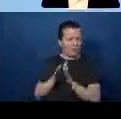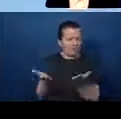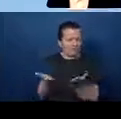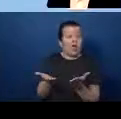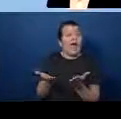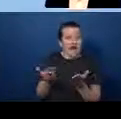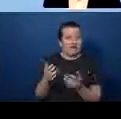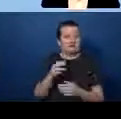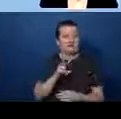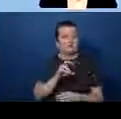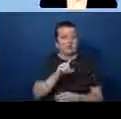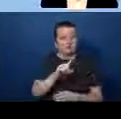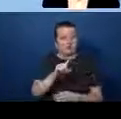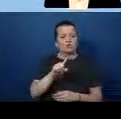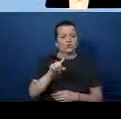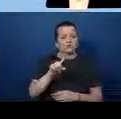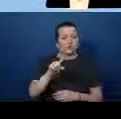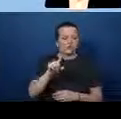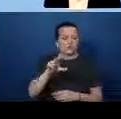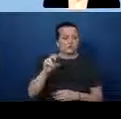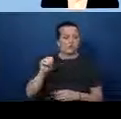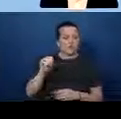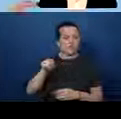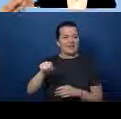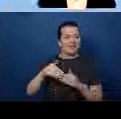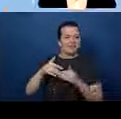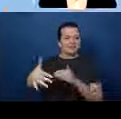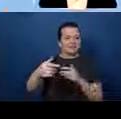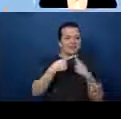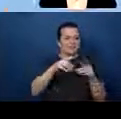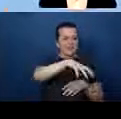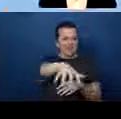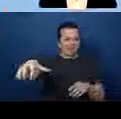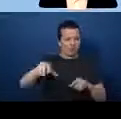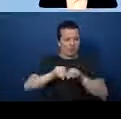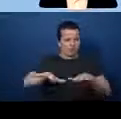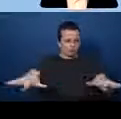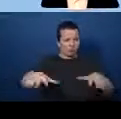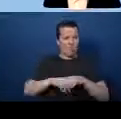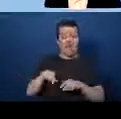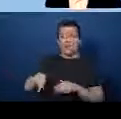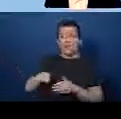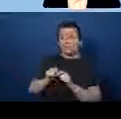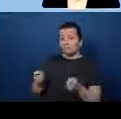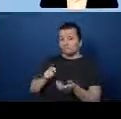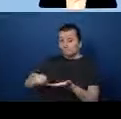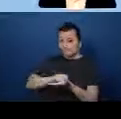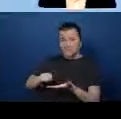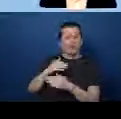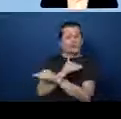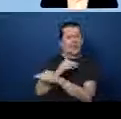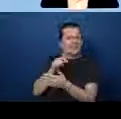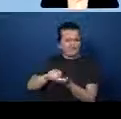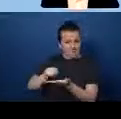And in Zambia and other countries in that region, the program aimed to highlight the experiences of